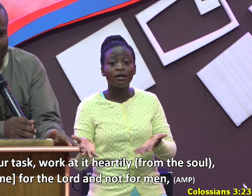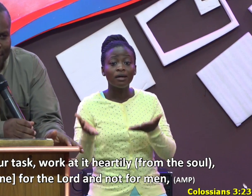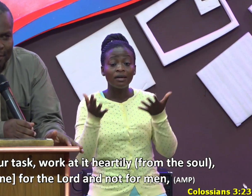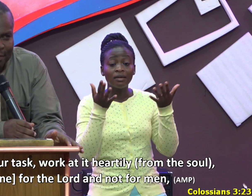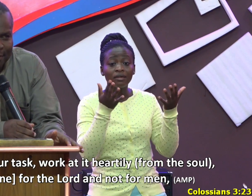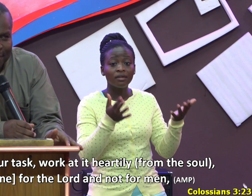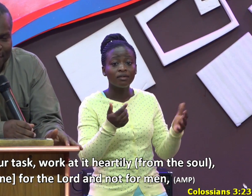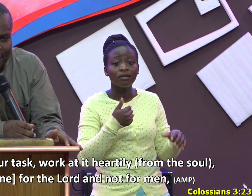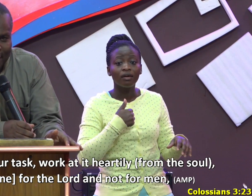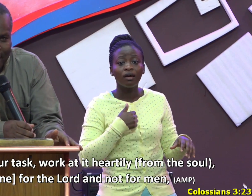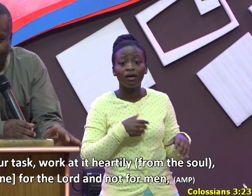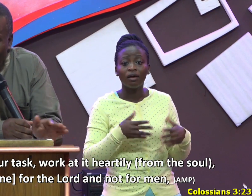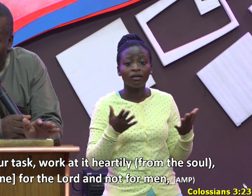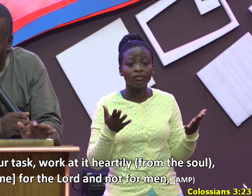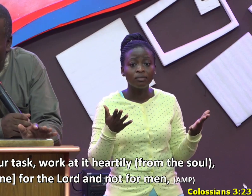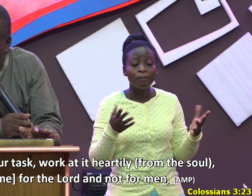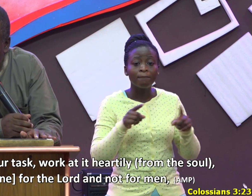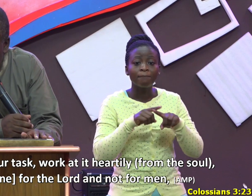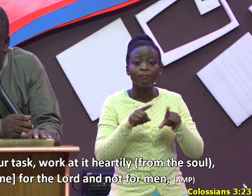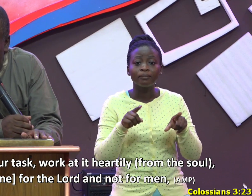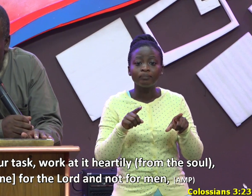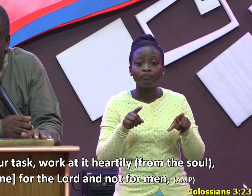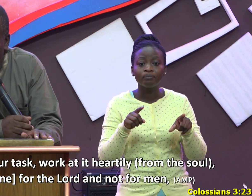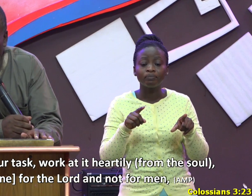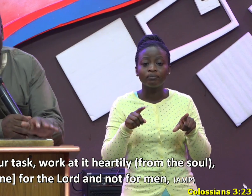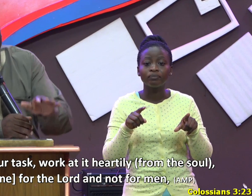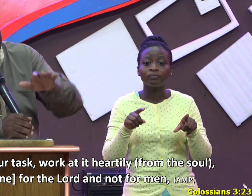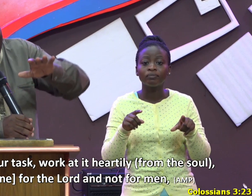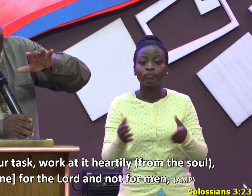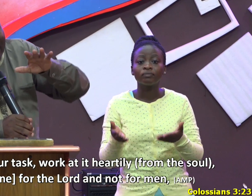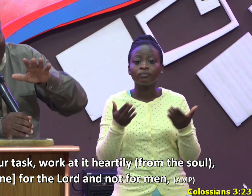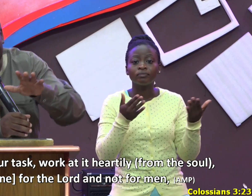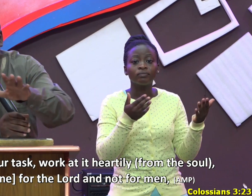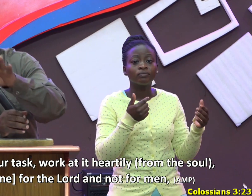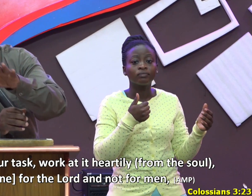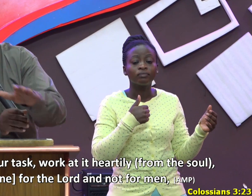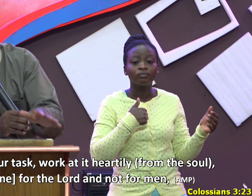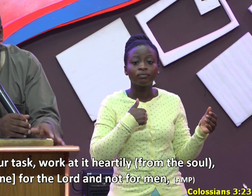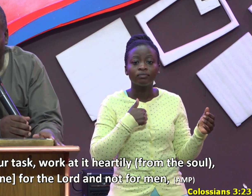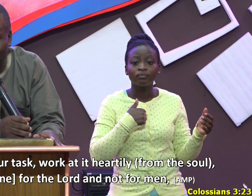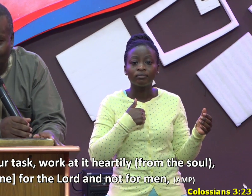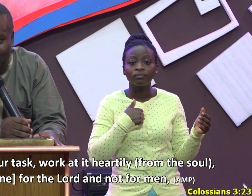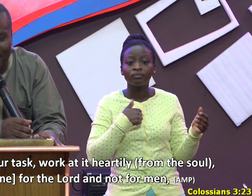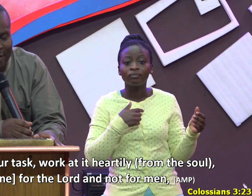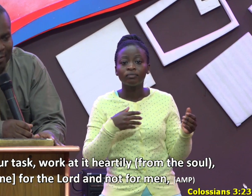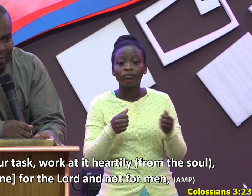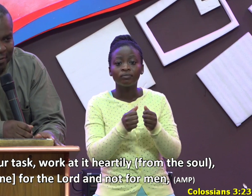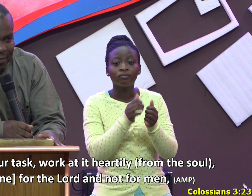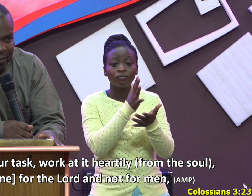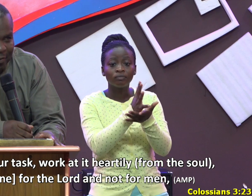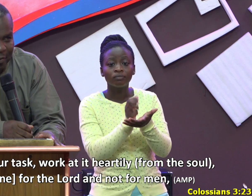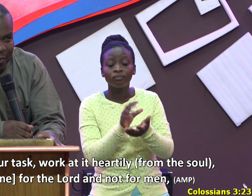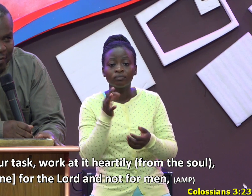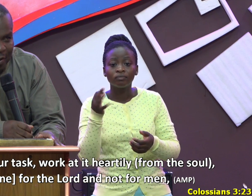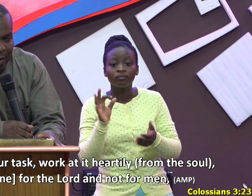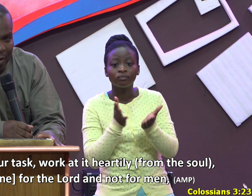But you feel there is a service you're doing. Niwe kuba kugenda kuzika. Even if it's going for burial, ugenda lwa service ya moyo to comfort those. You're going because of the